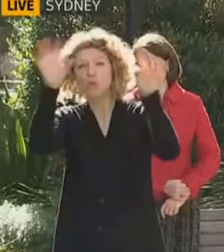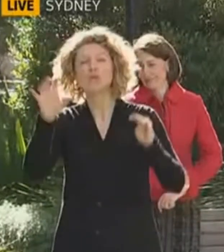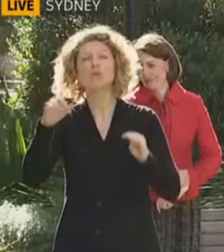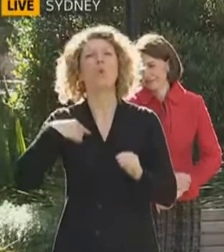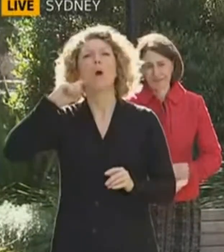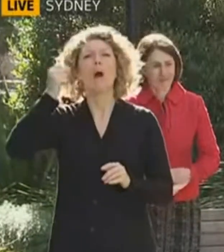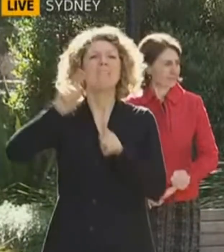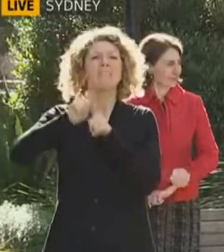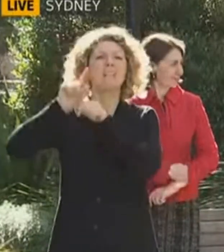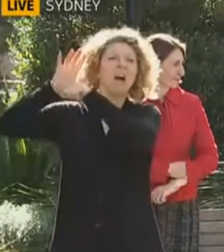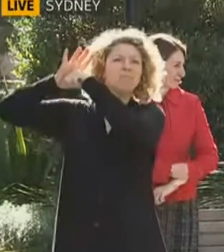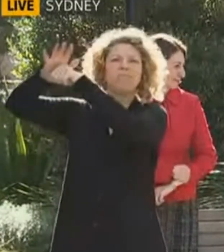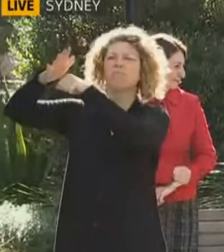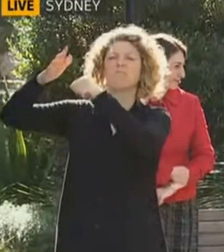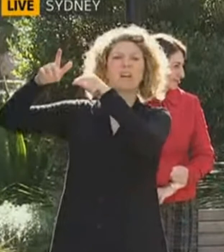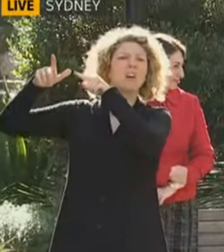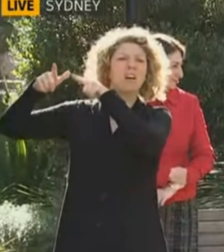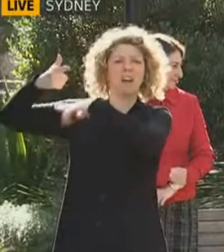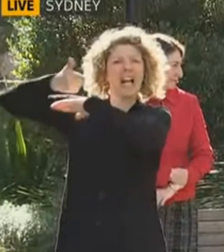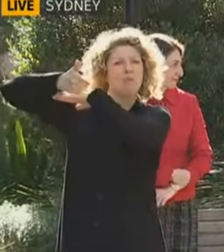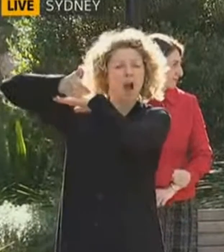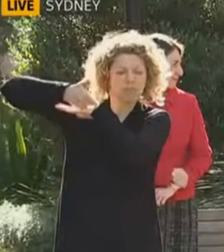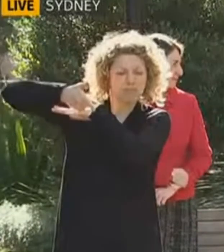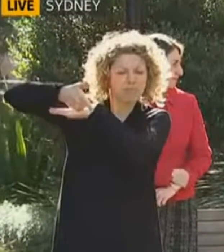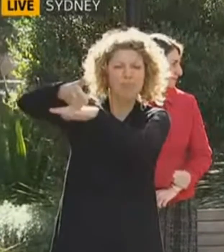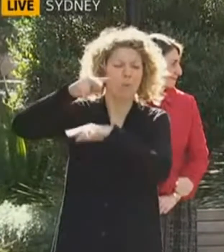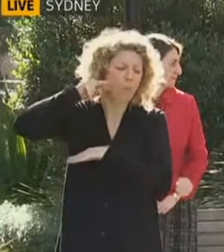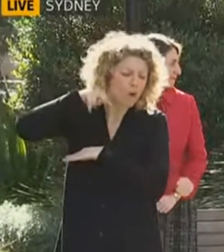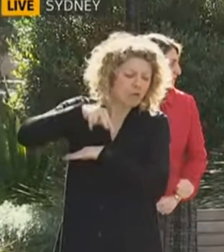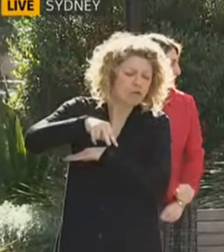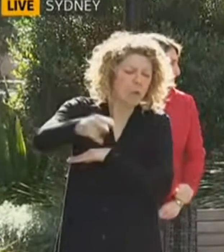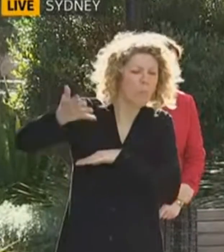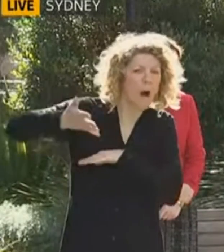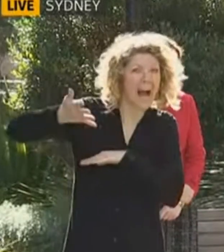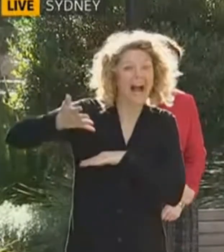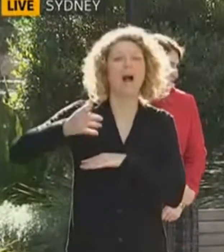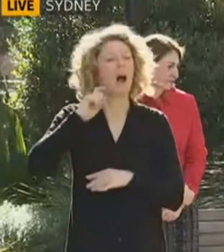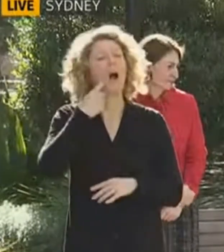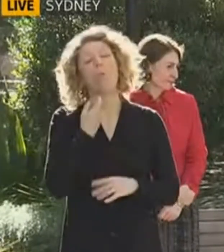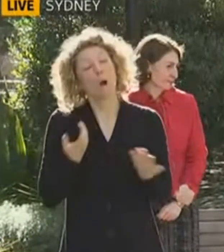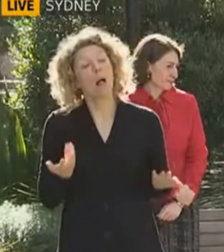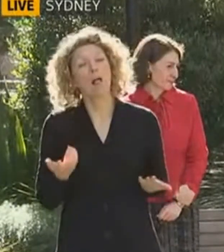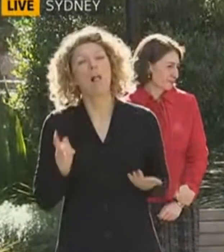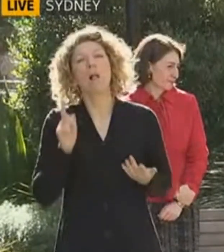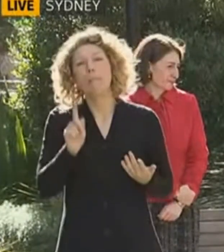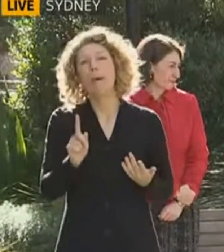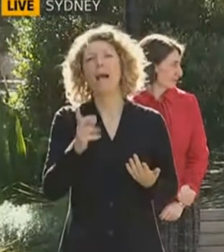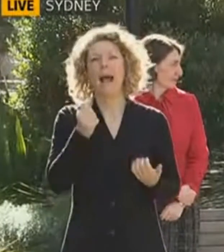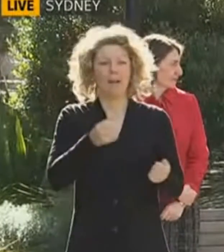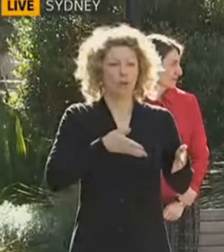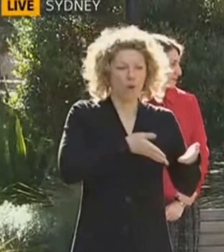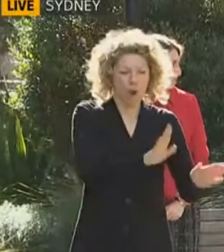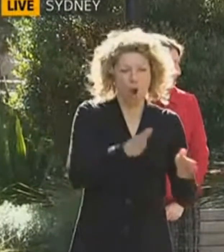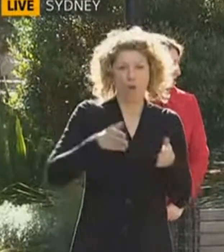drones and other aerial surveillance at the same time. We'll be focusing, no doubt, on the four primary arterial